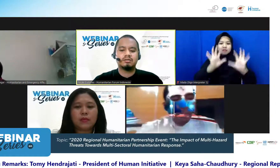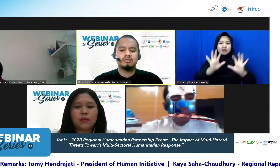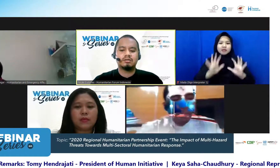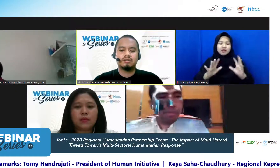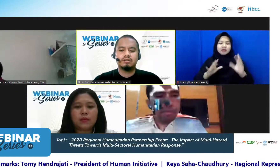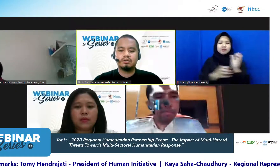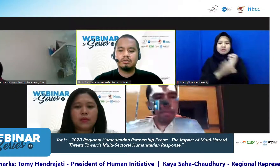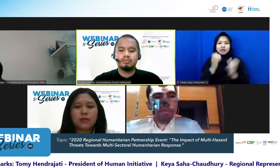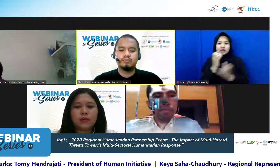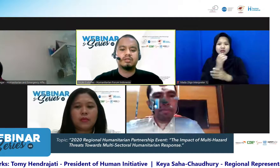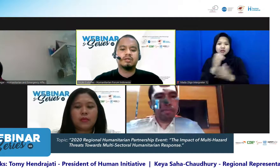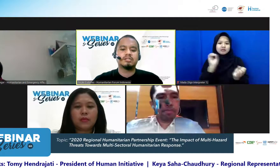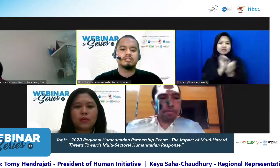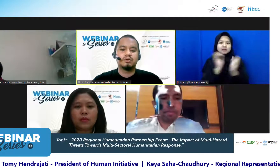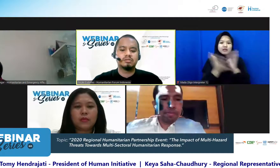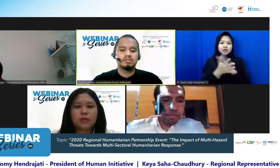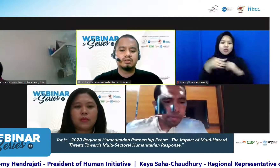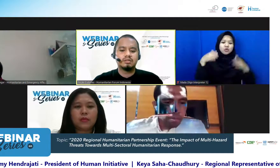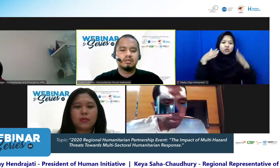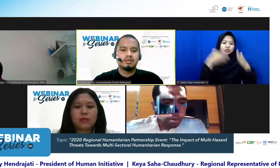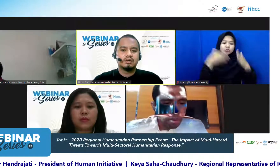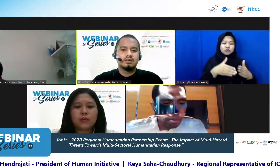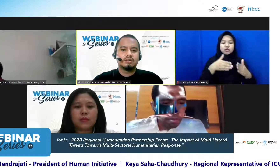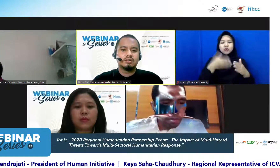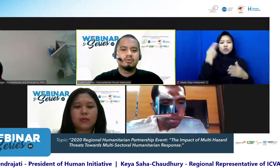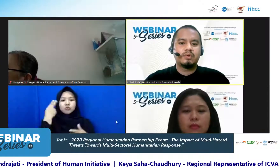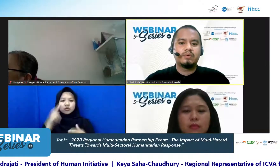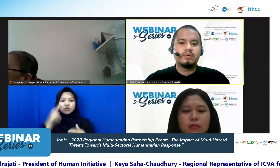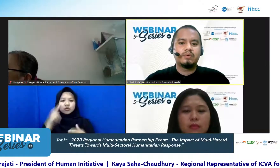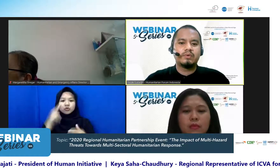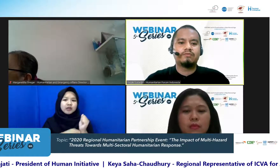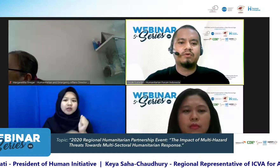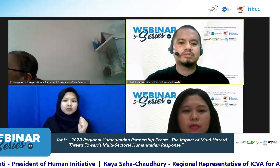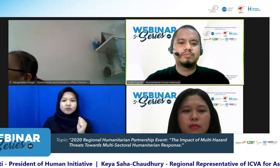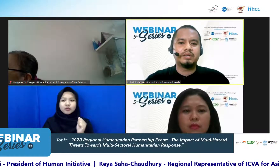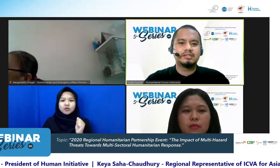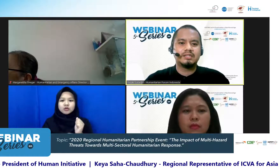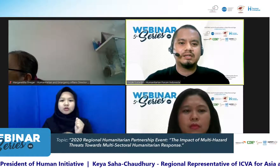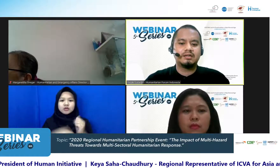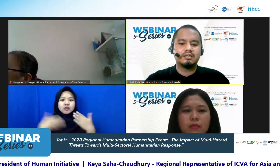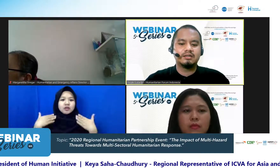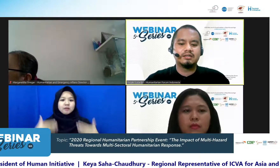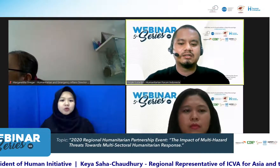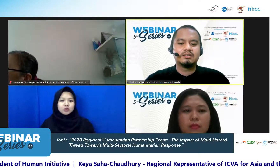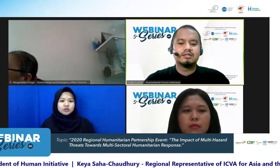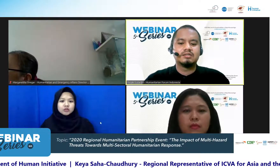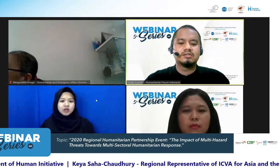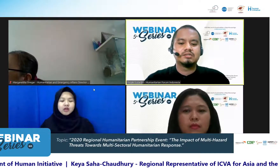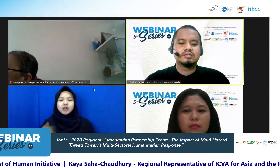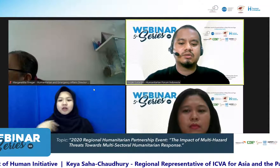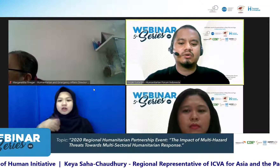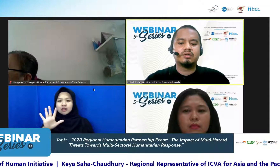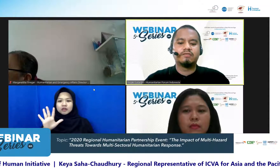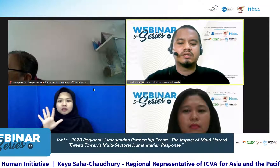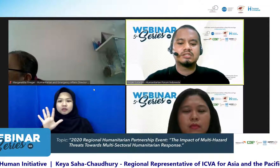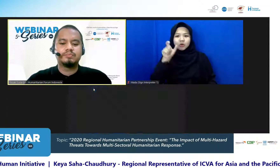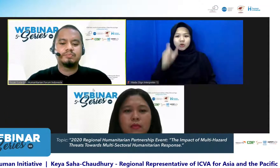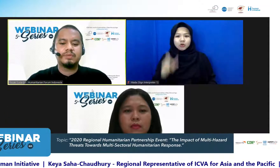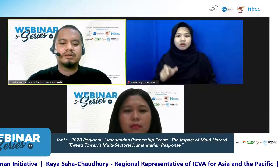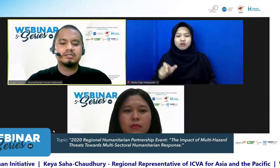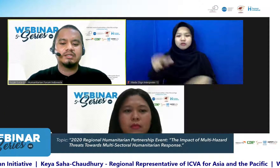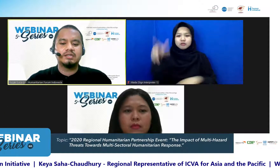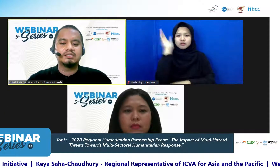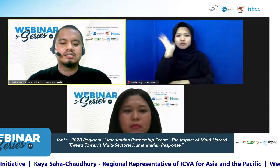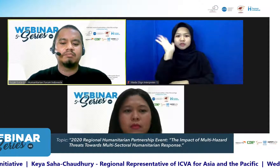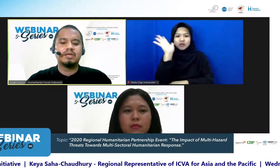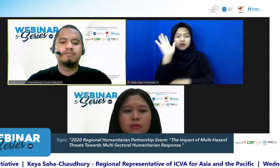multi-sectoral humanitarian response. We will have four speakers here. So the first